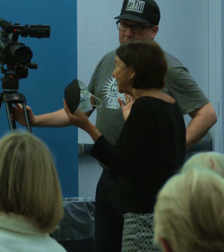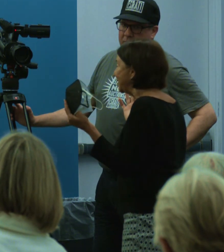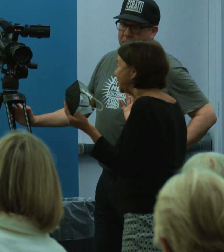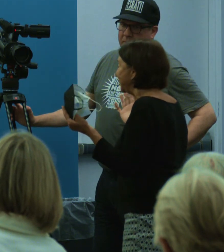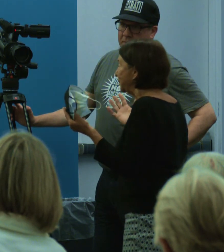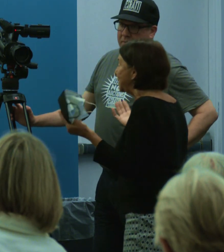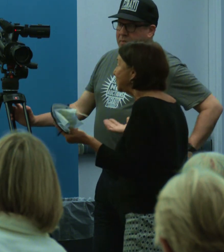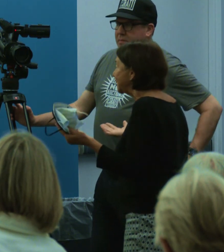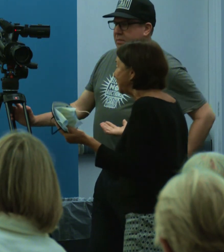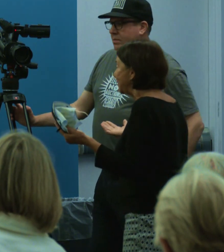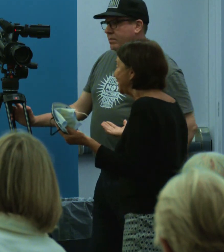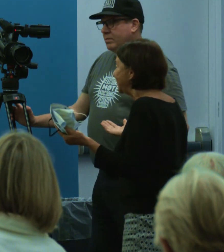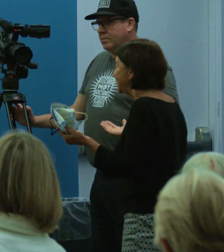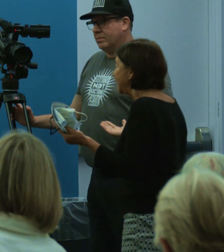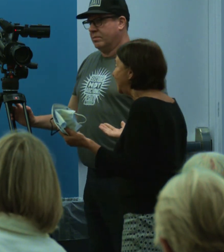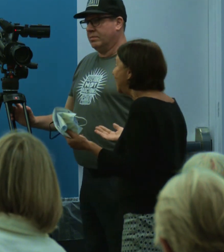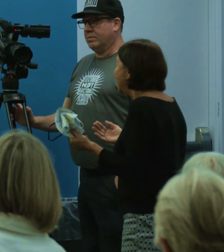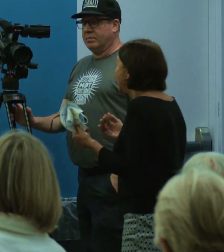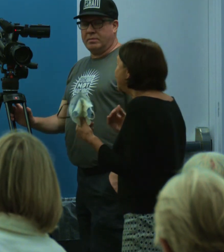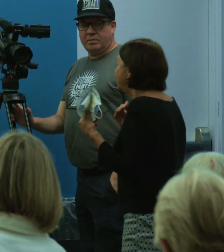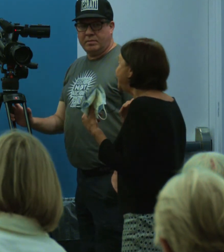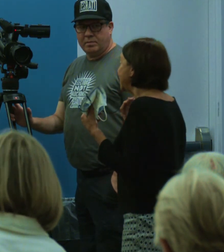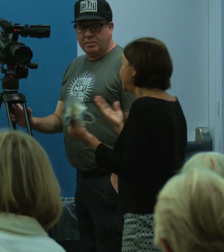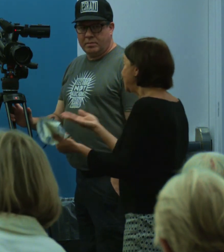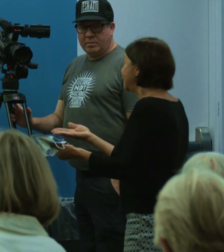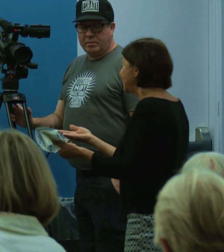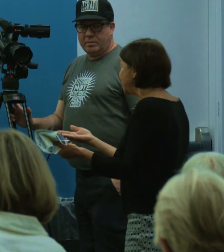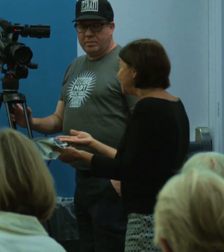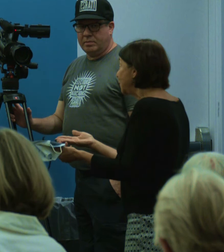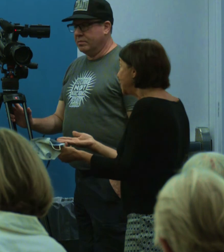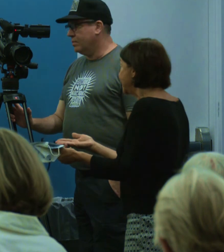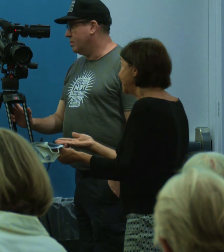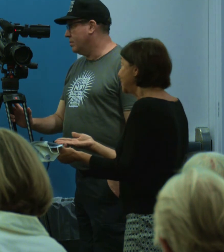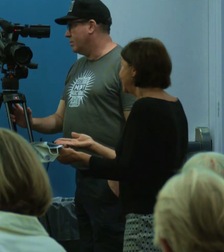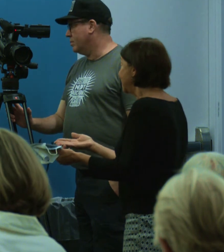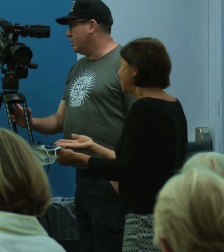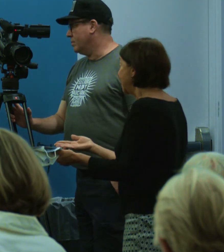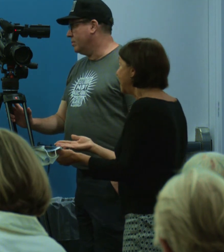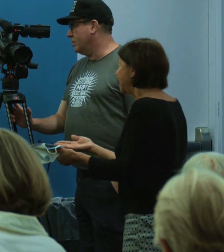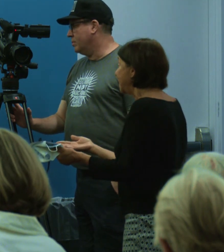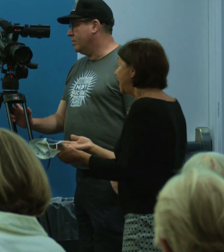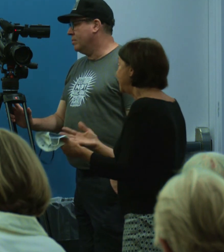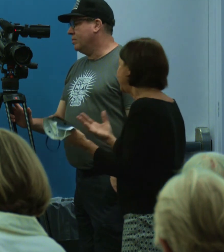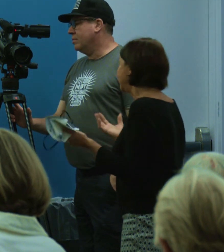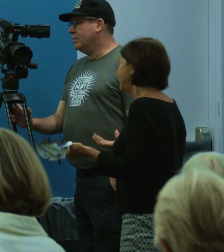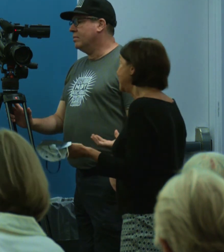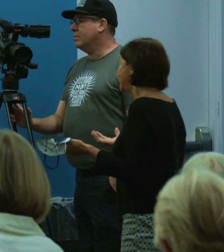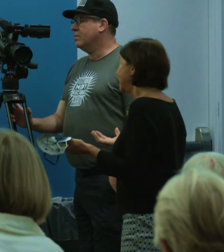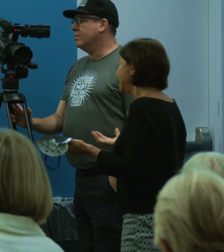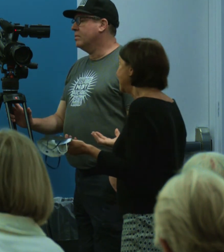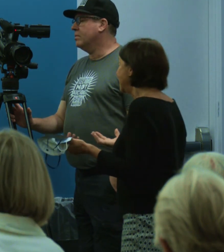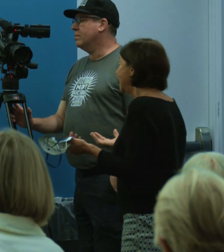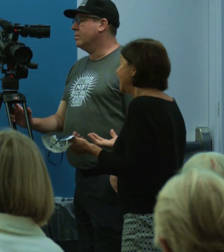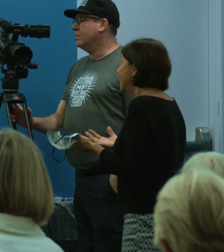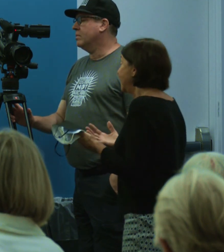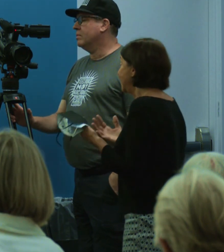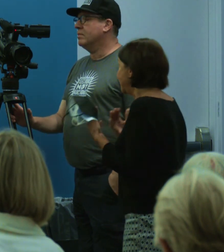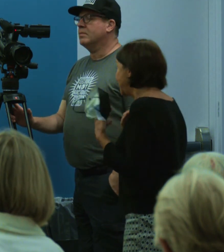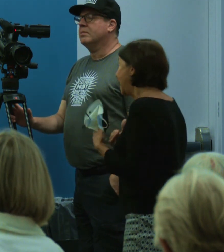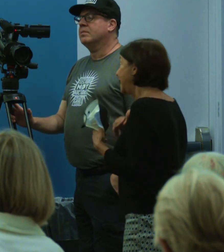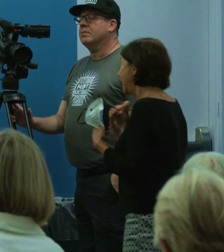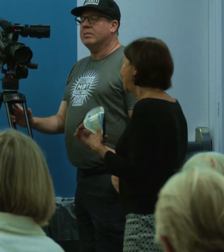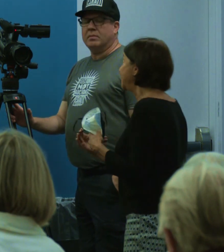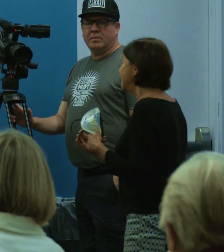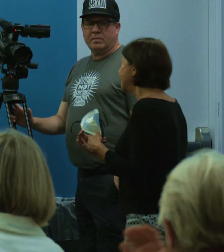everybody's eyes glazed over and we knew it was probably going to fail. But with the Supreme Court decision coming up, I'm beginning to think,